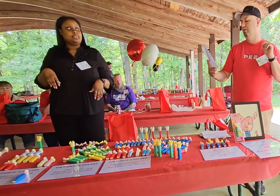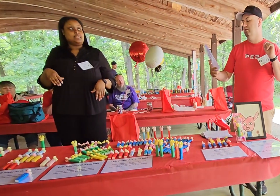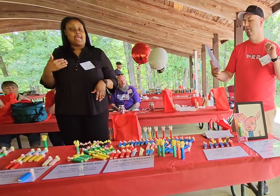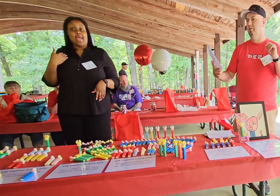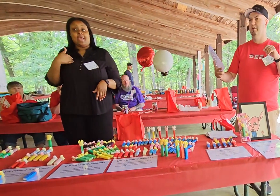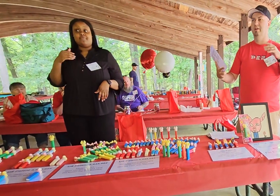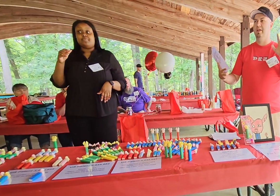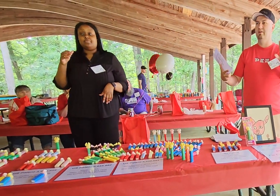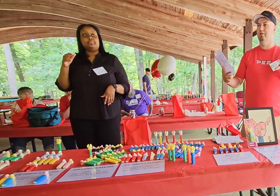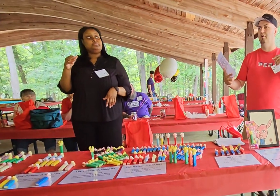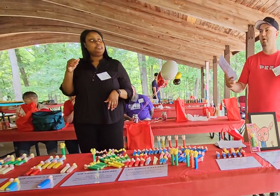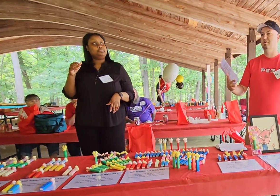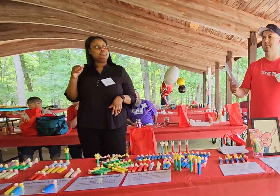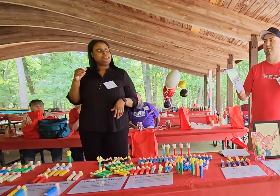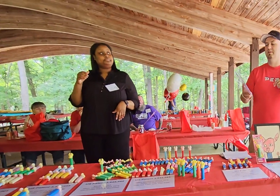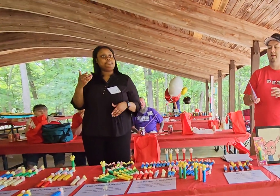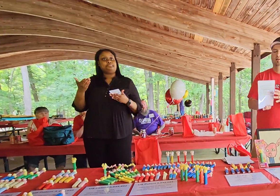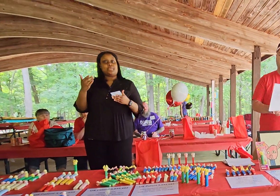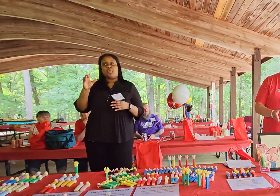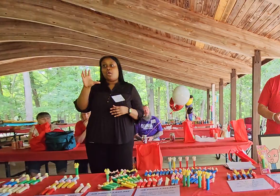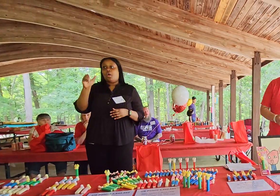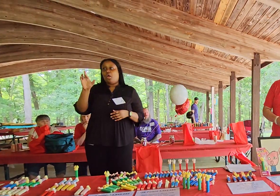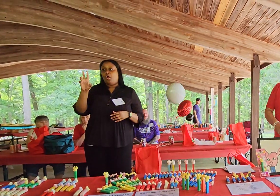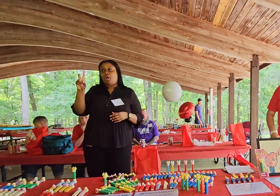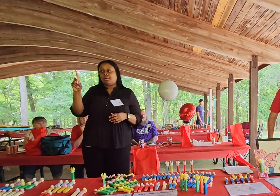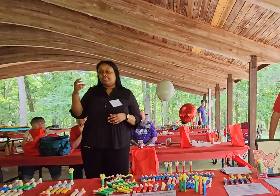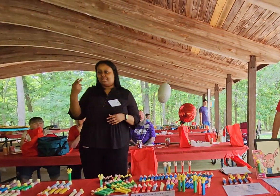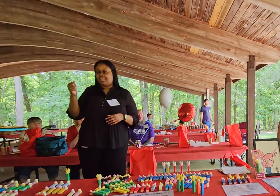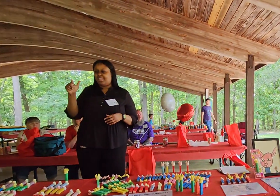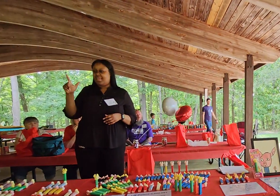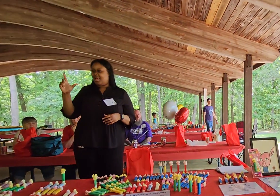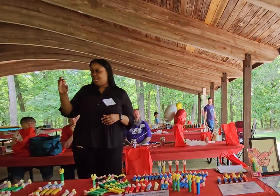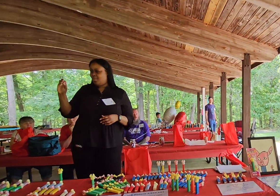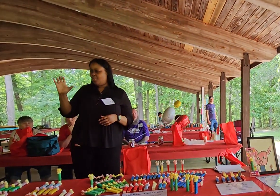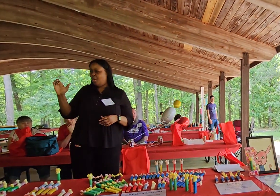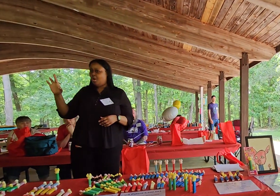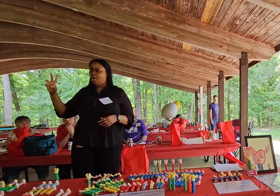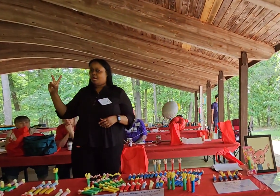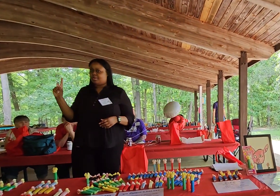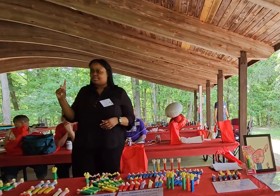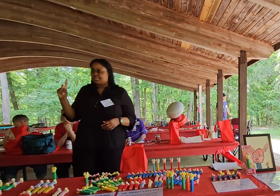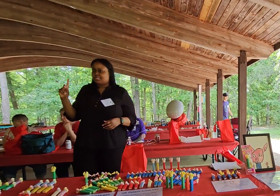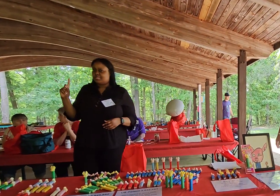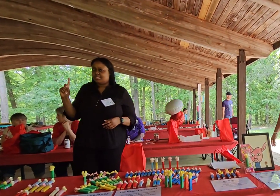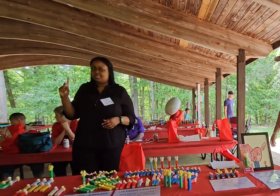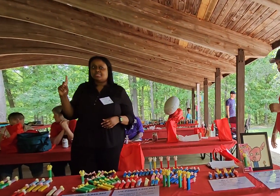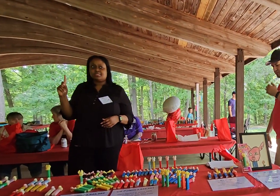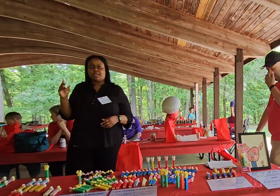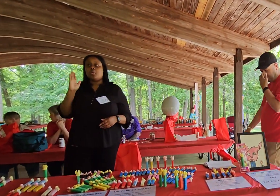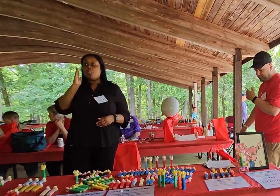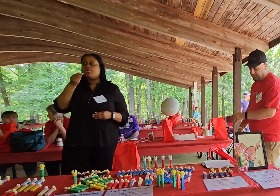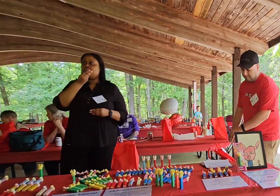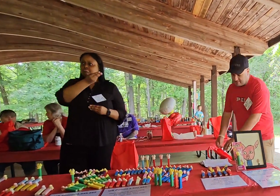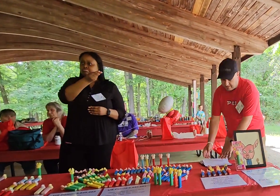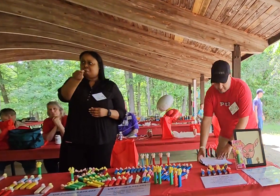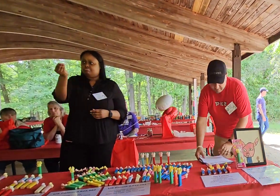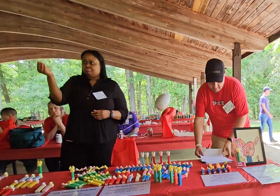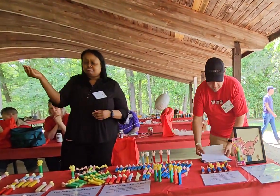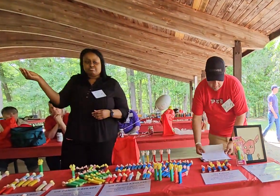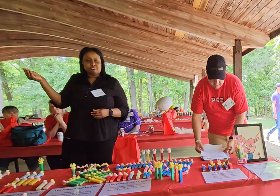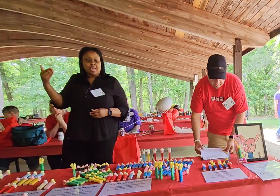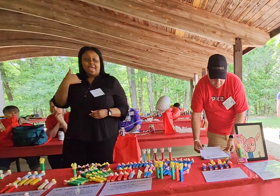or on like a halo card or something like that. So I'll pass that around as well. You guys can see, actually there's two copies